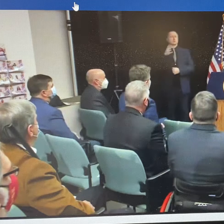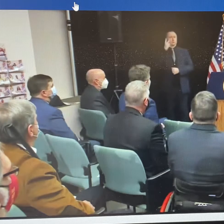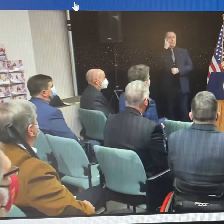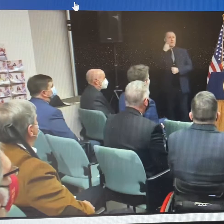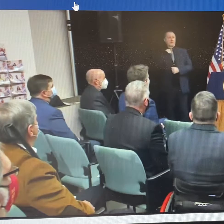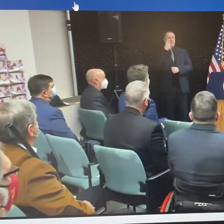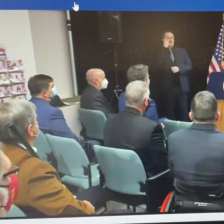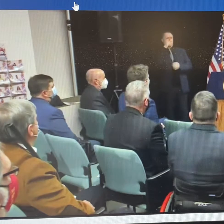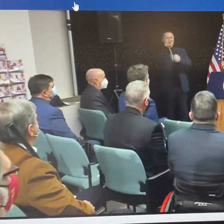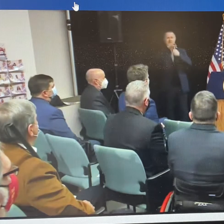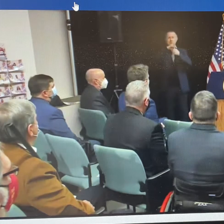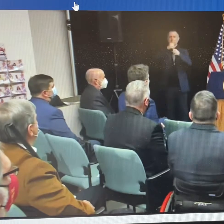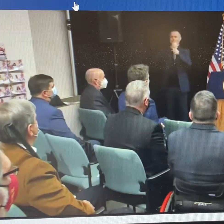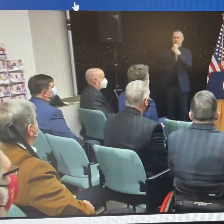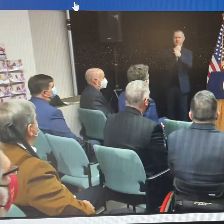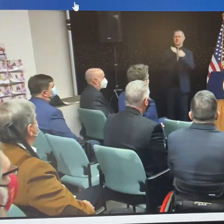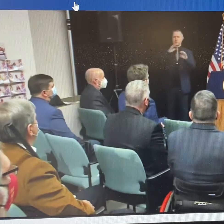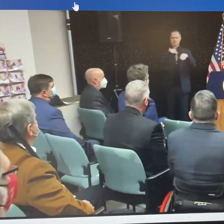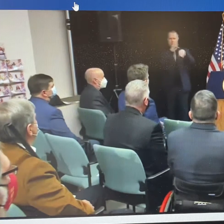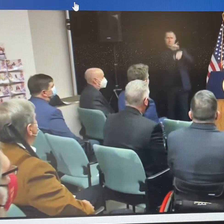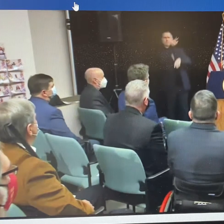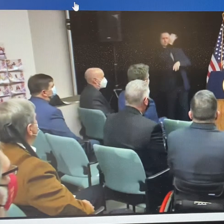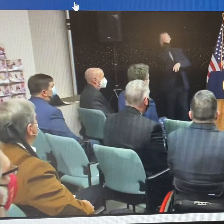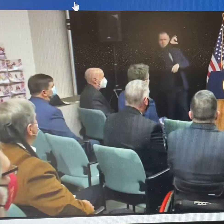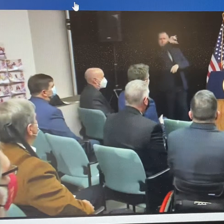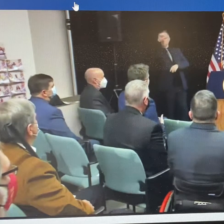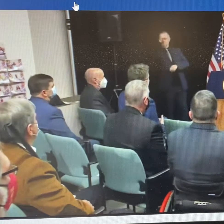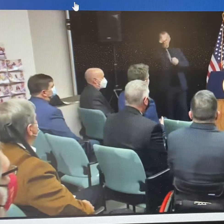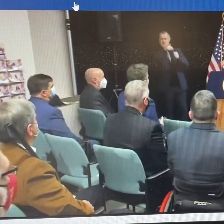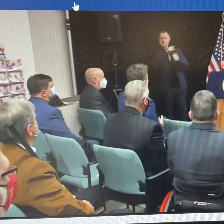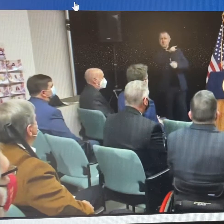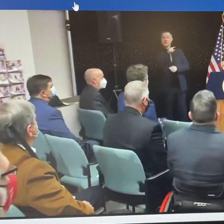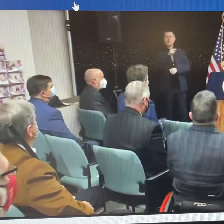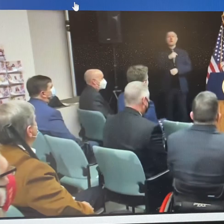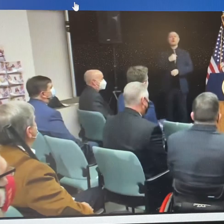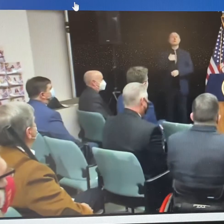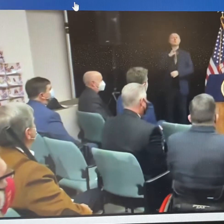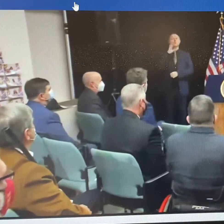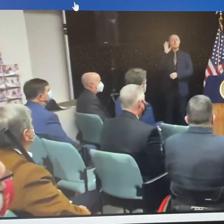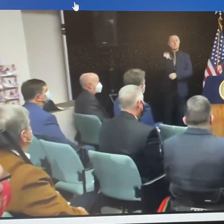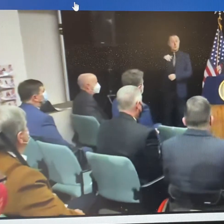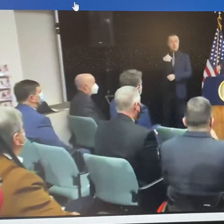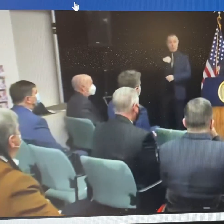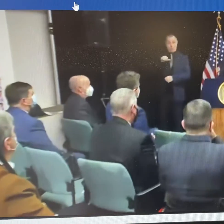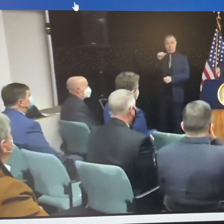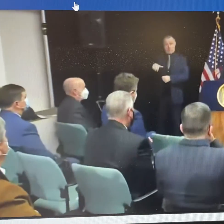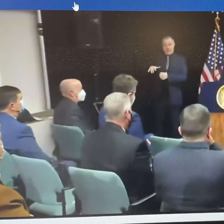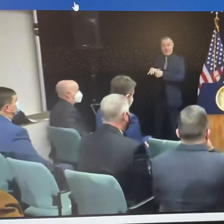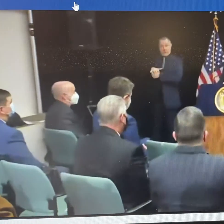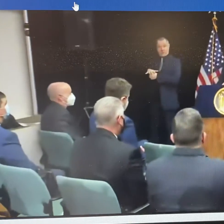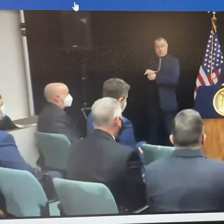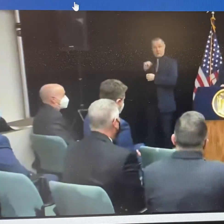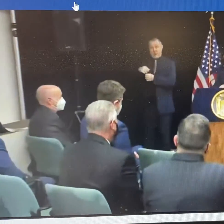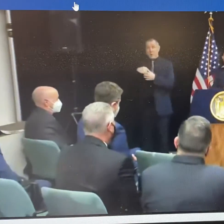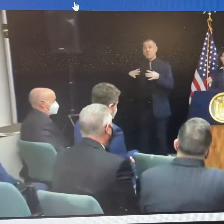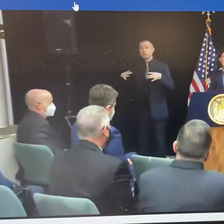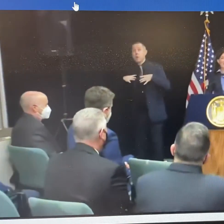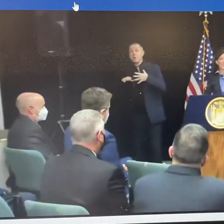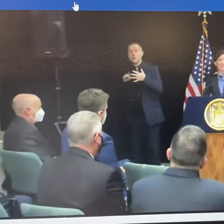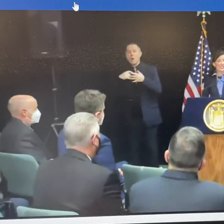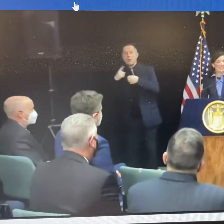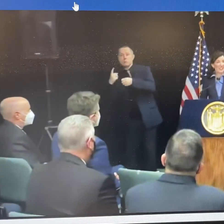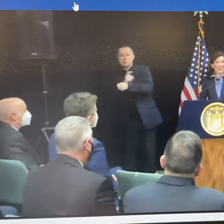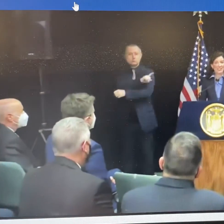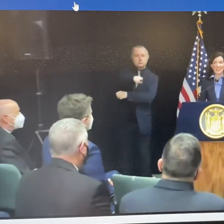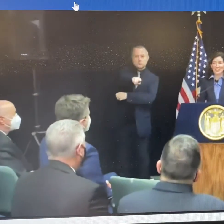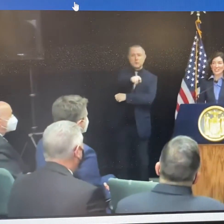know this, but when I'm not sitting in Albany, I'm probably slip around Troy. I love the restaurants. Don't mind the burgers at Sliding